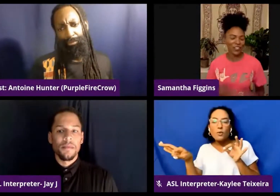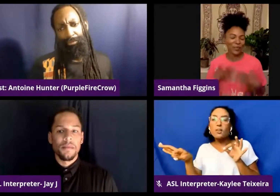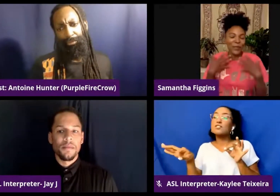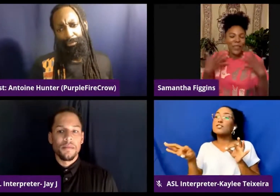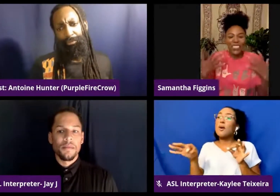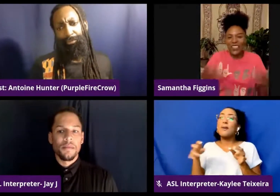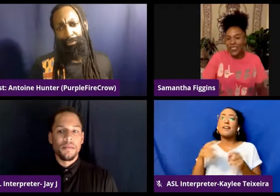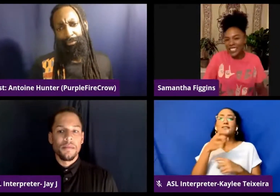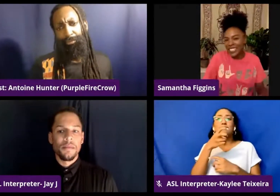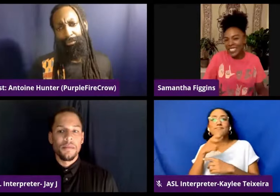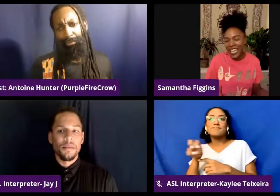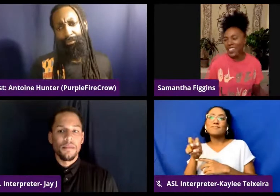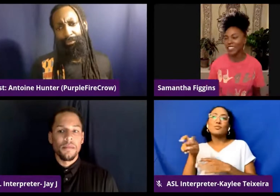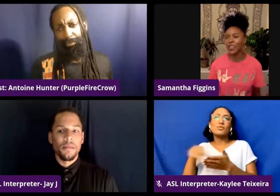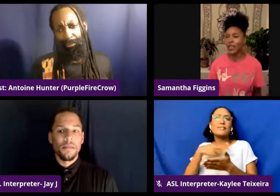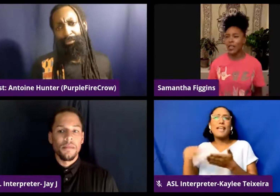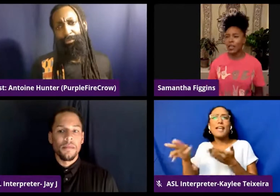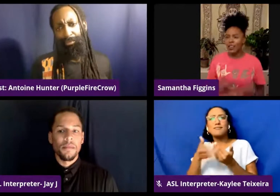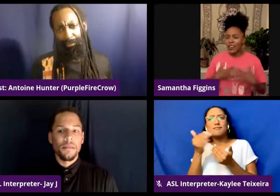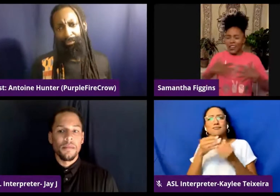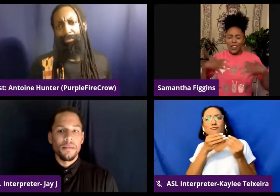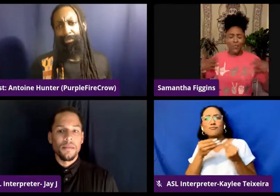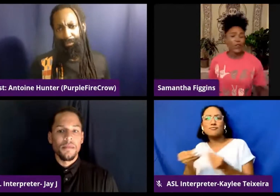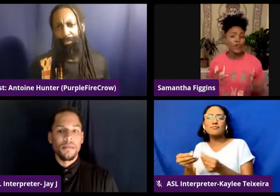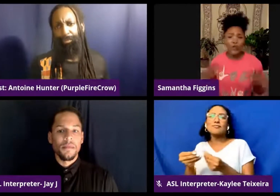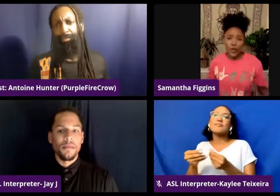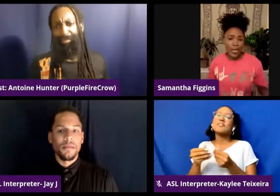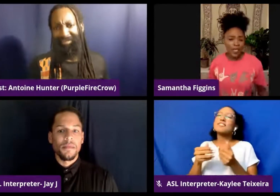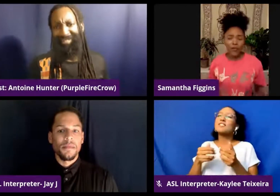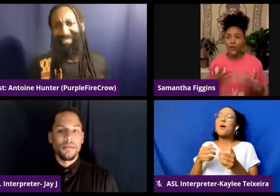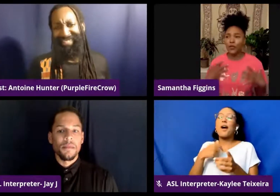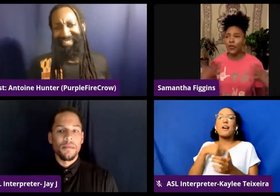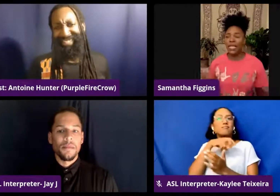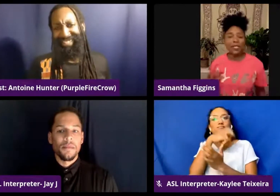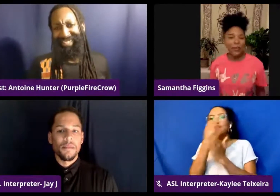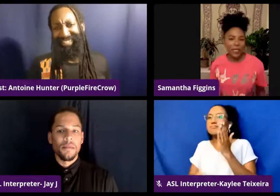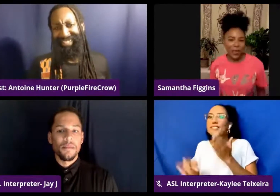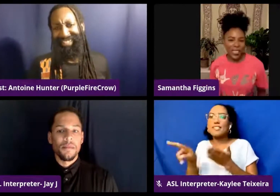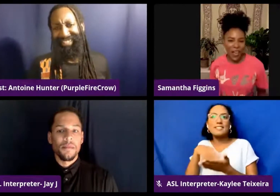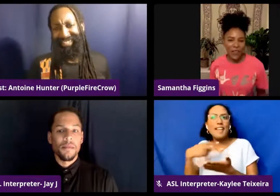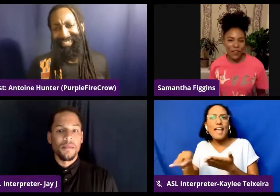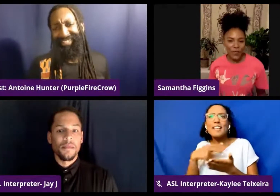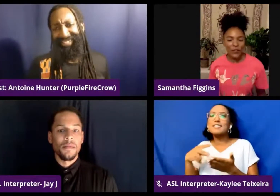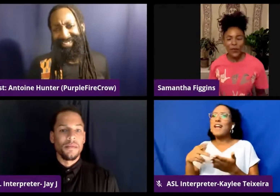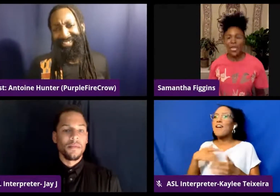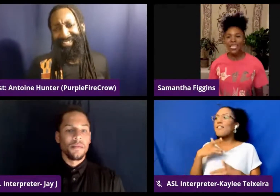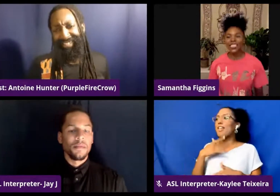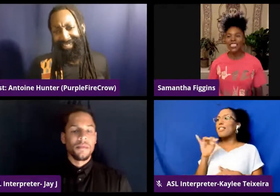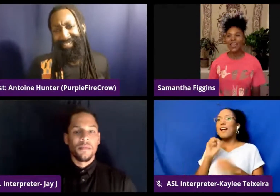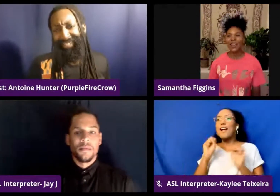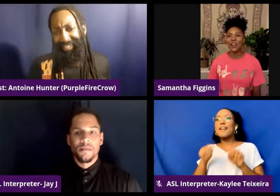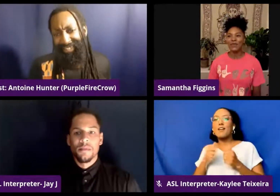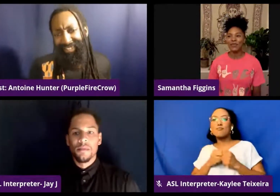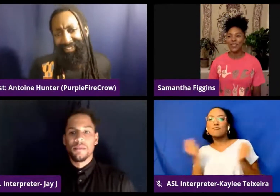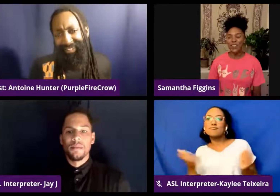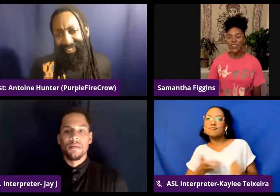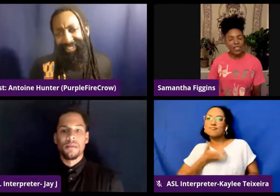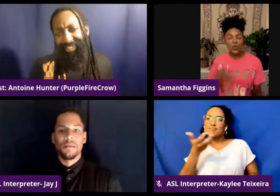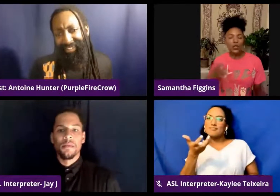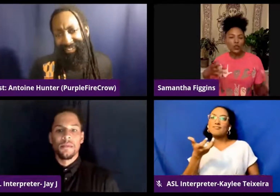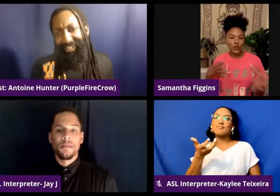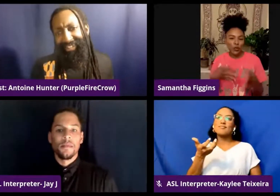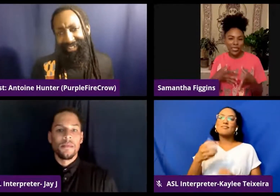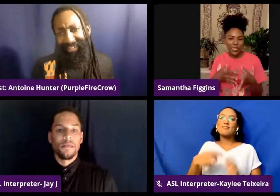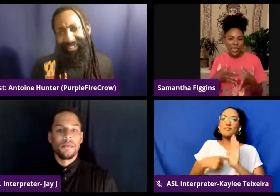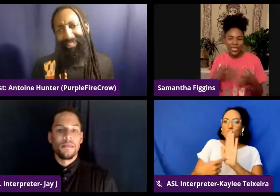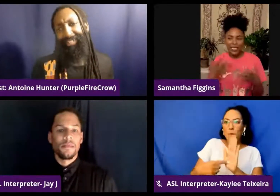and I just put myself into dance and feel free to express myself in those ways. So yeah,